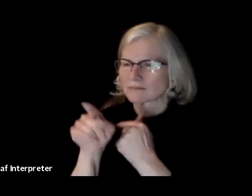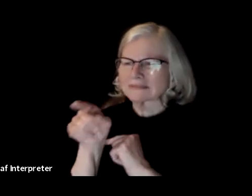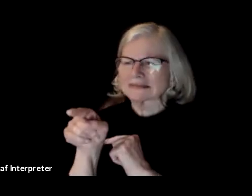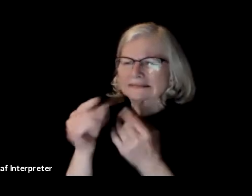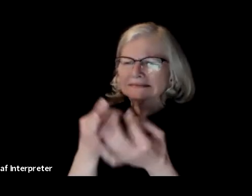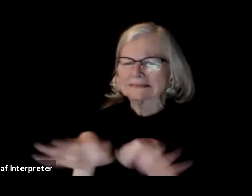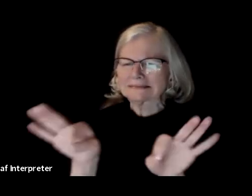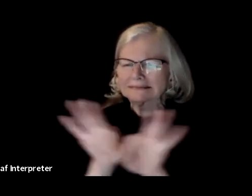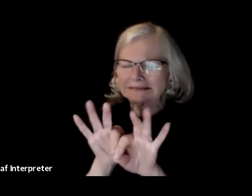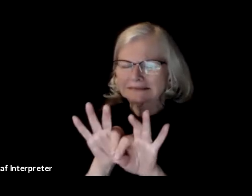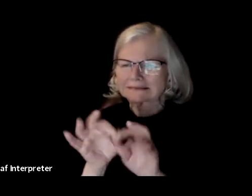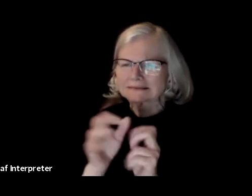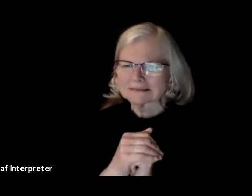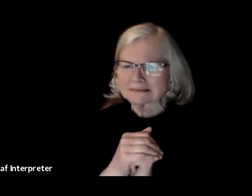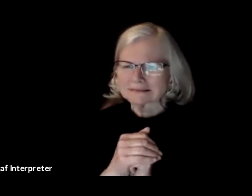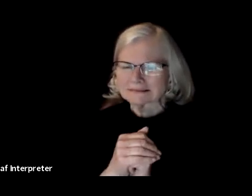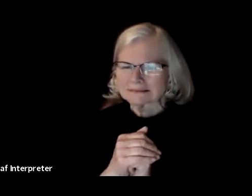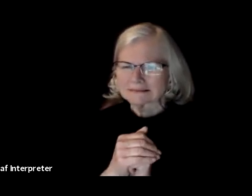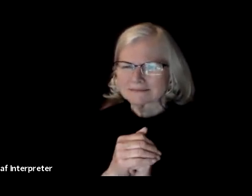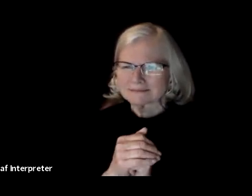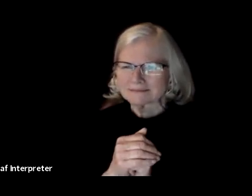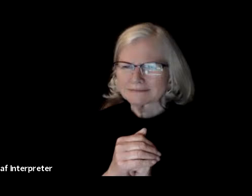the whole picture.